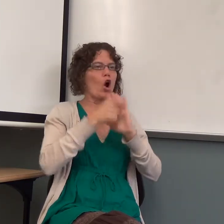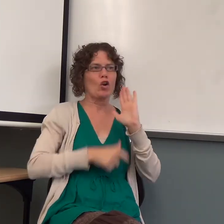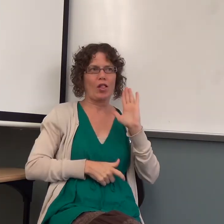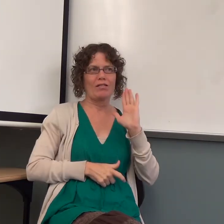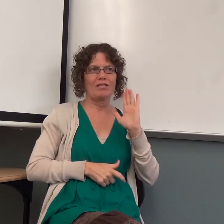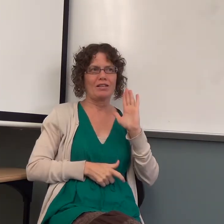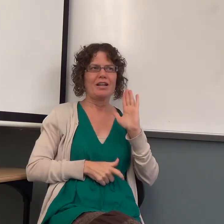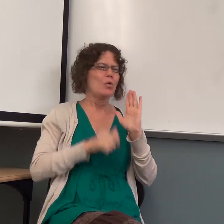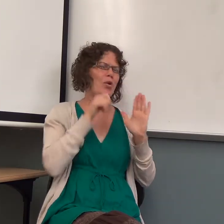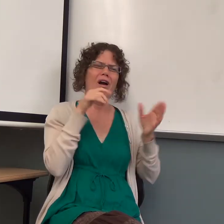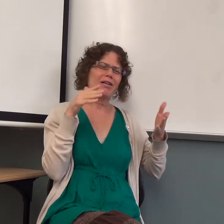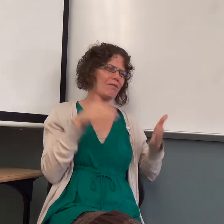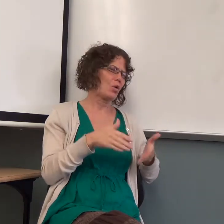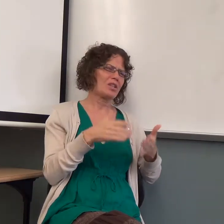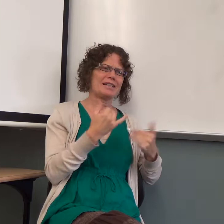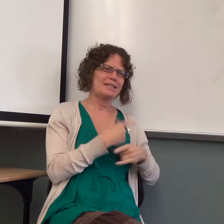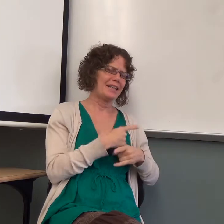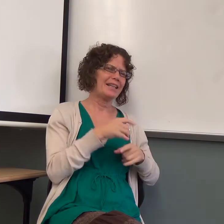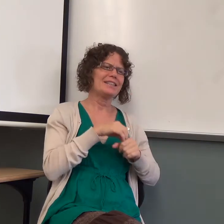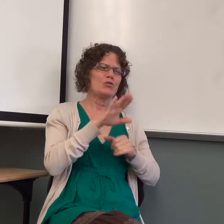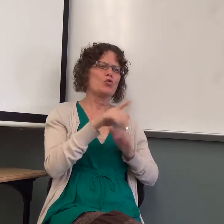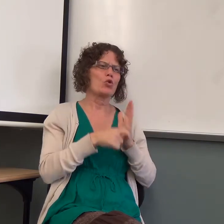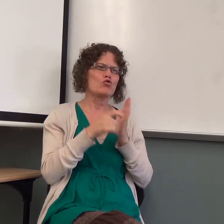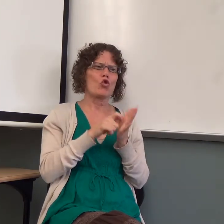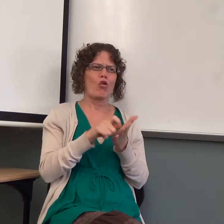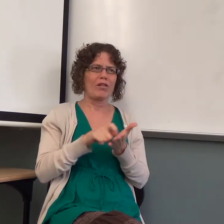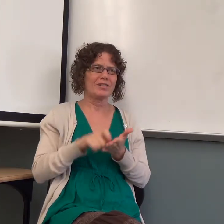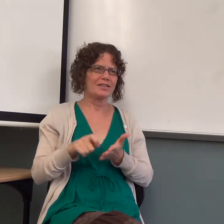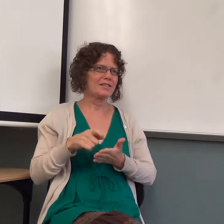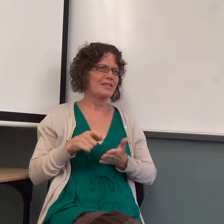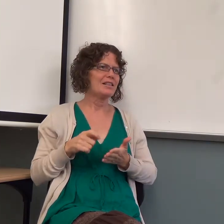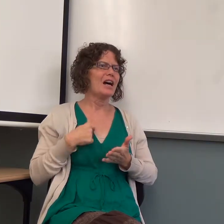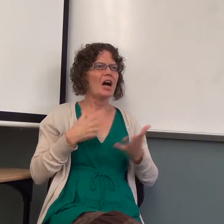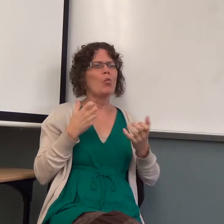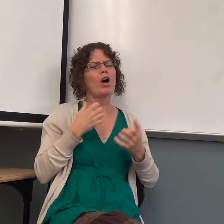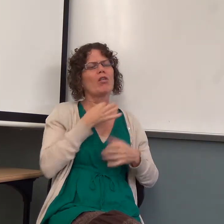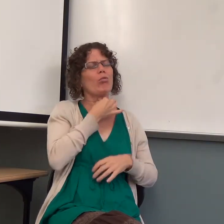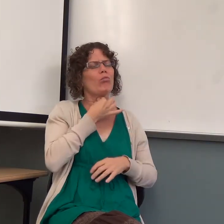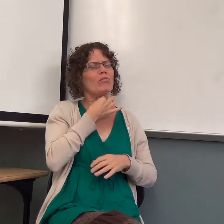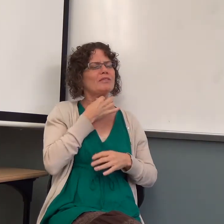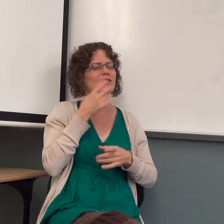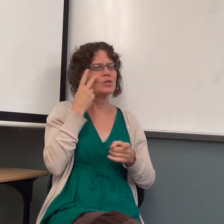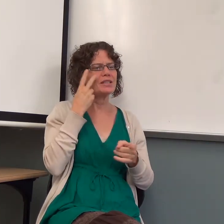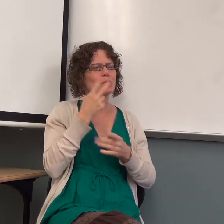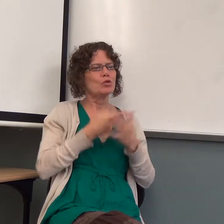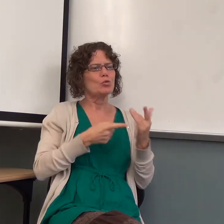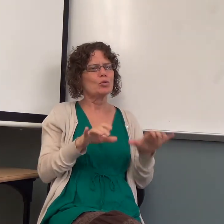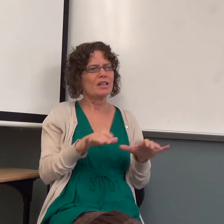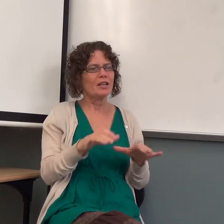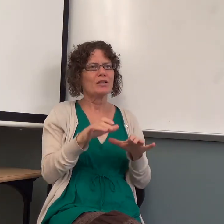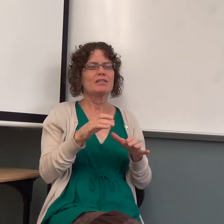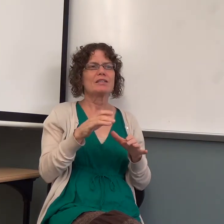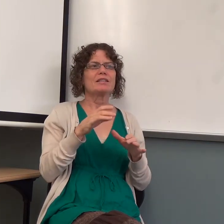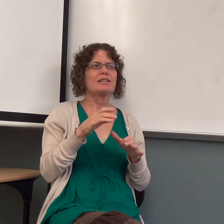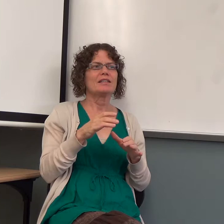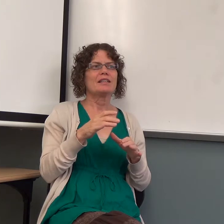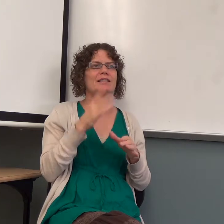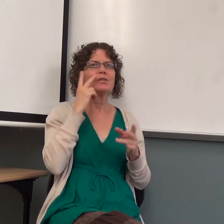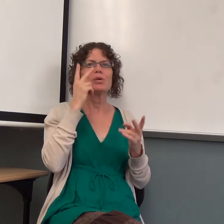on that today. It's in your journals. I wanted to see what you did with it, and I wanted you to have a taste of what's happening in the world. And I will collect your journals next week,